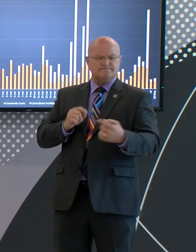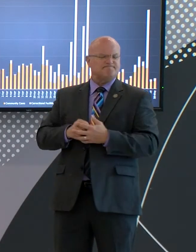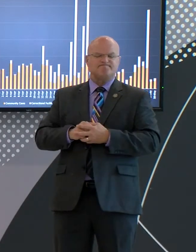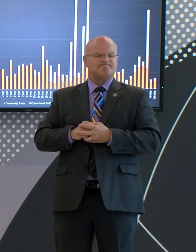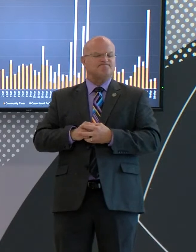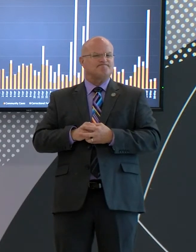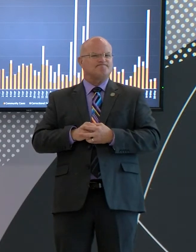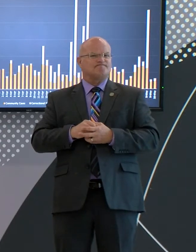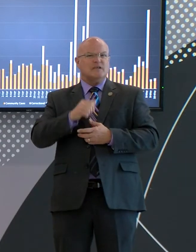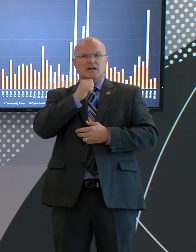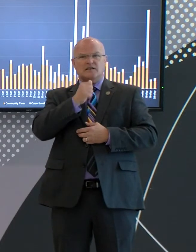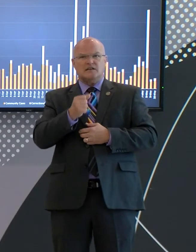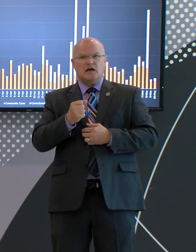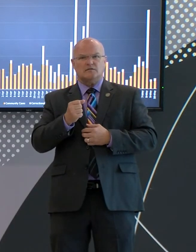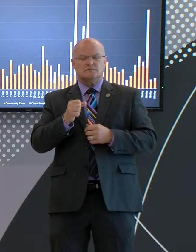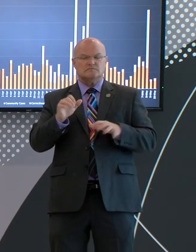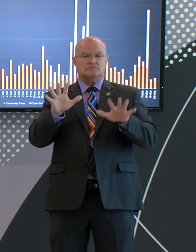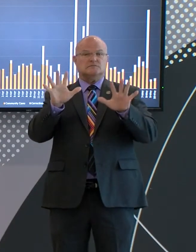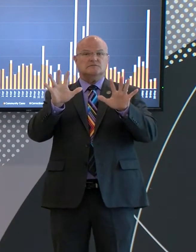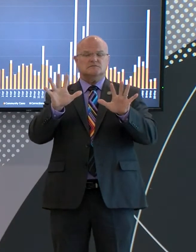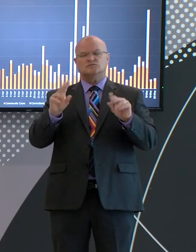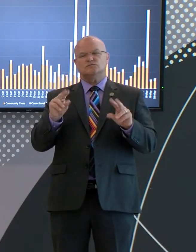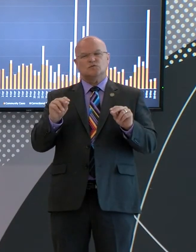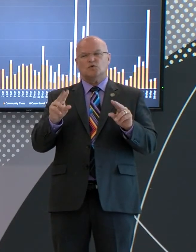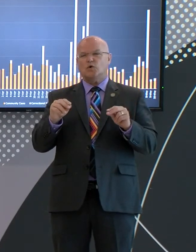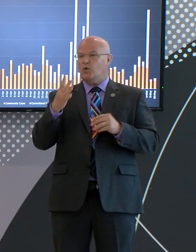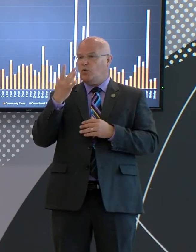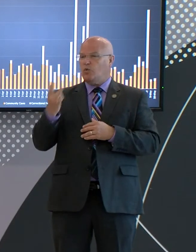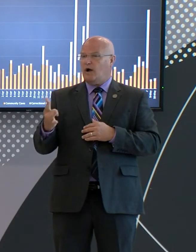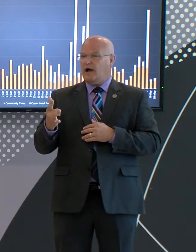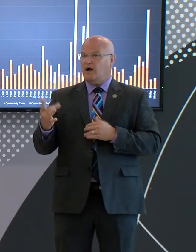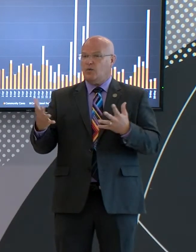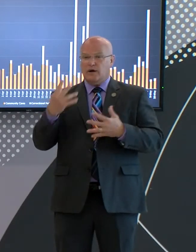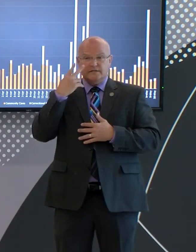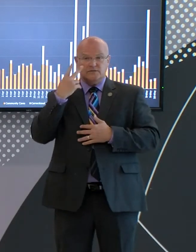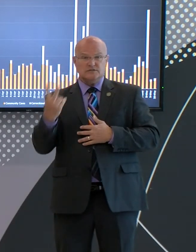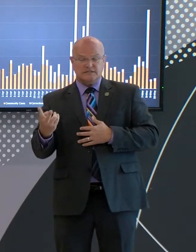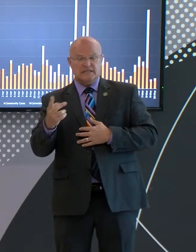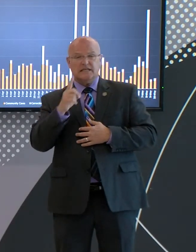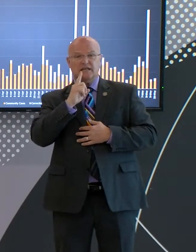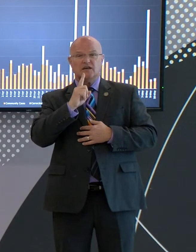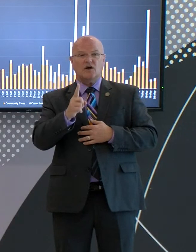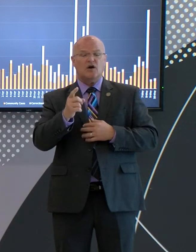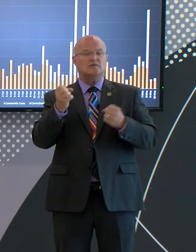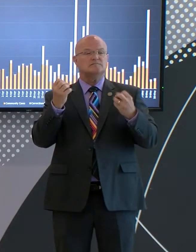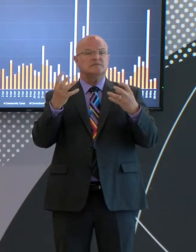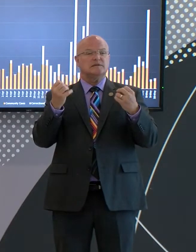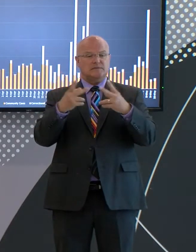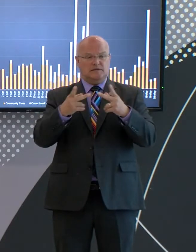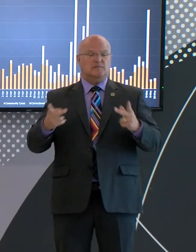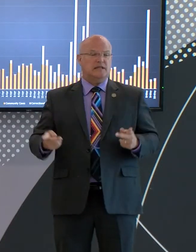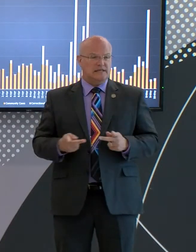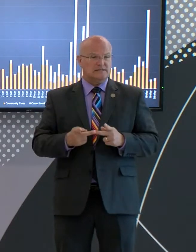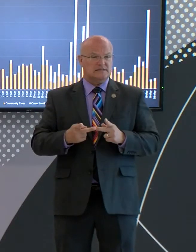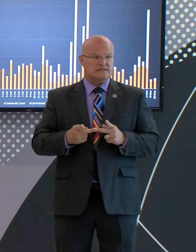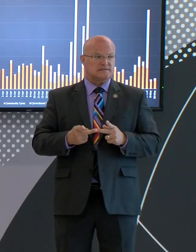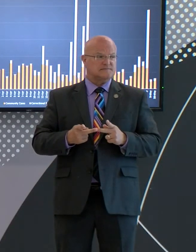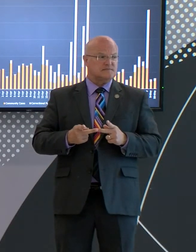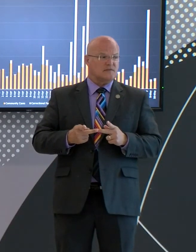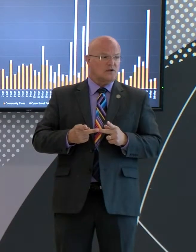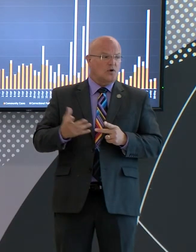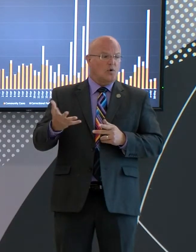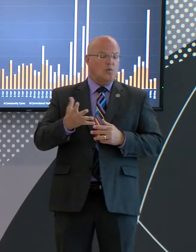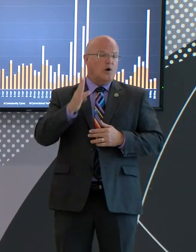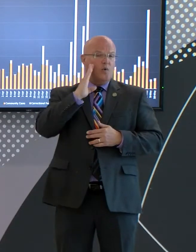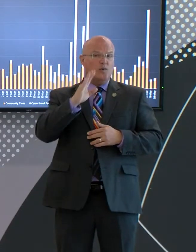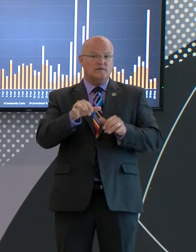give me any pause at all, because what you're seeing are in some instances